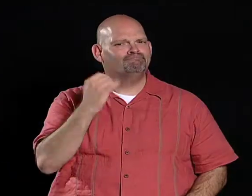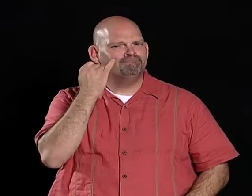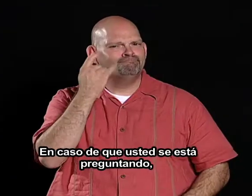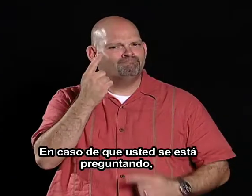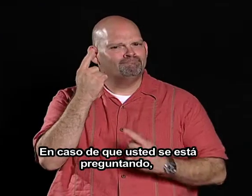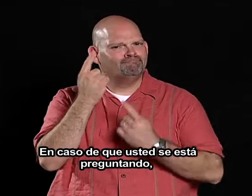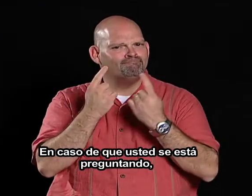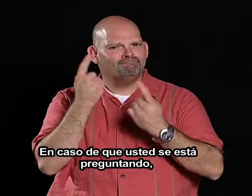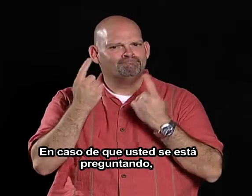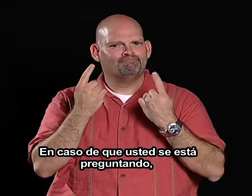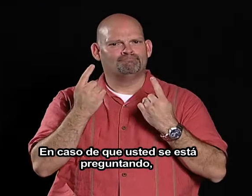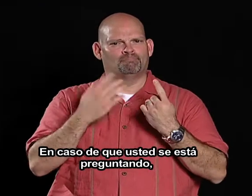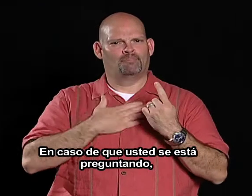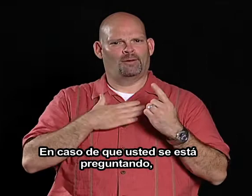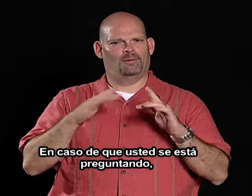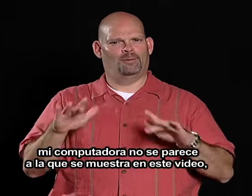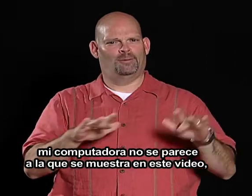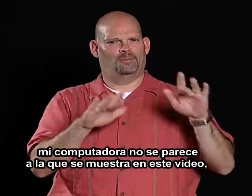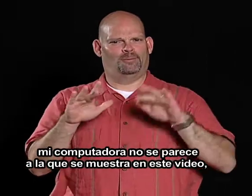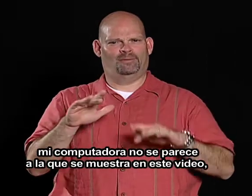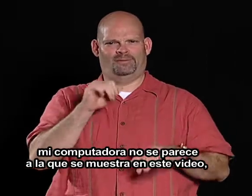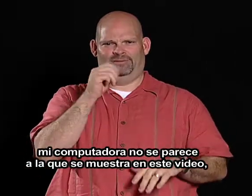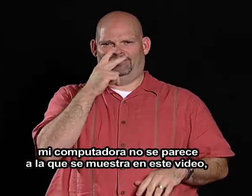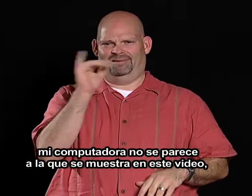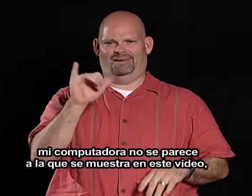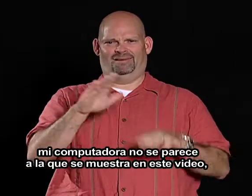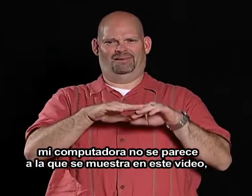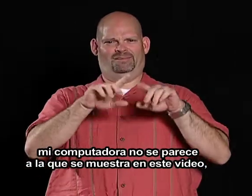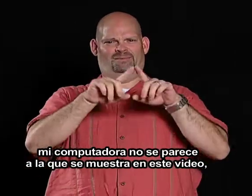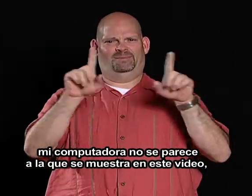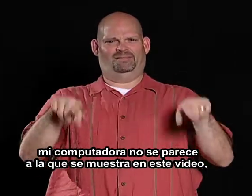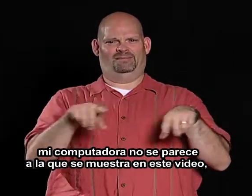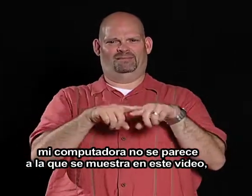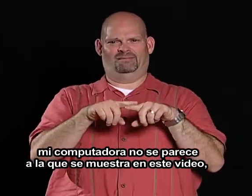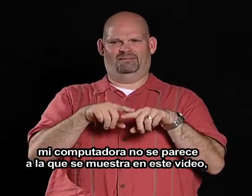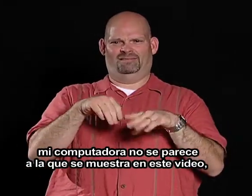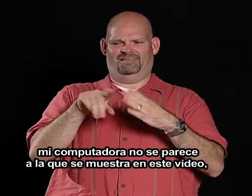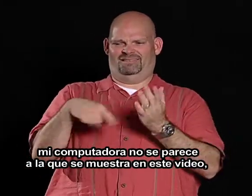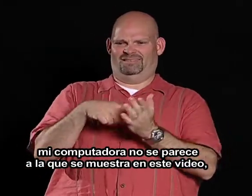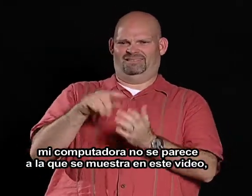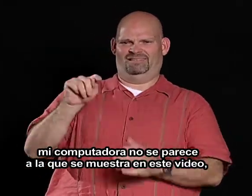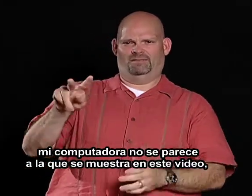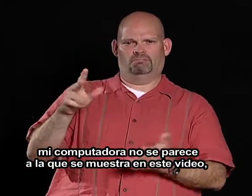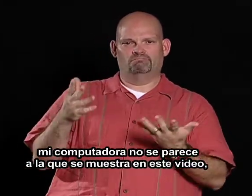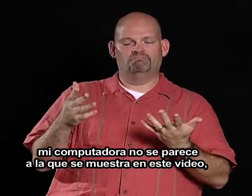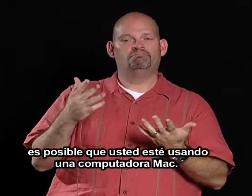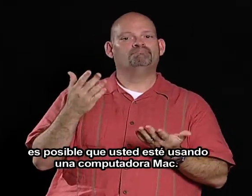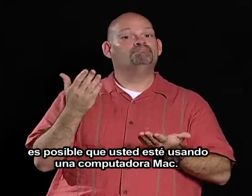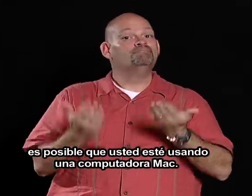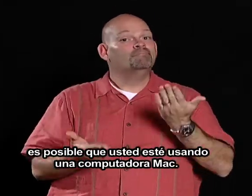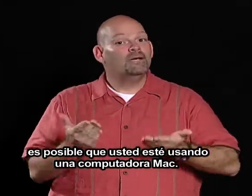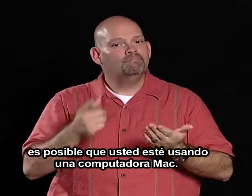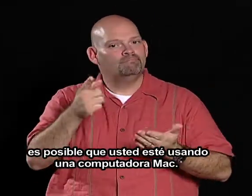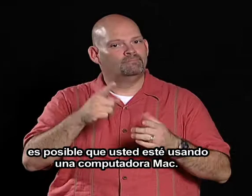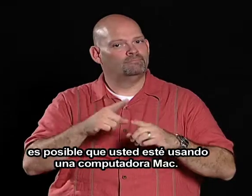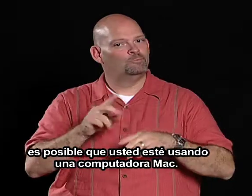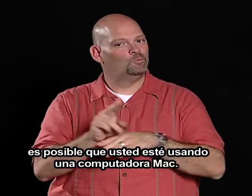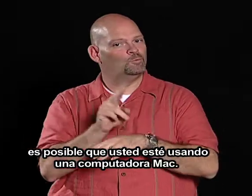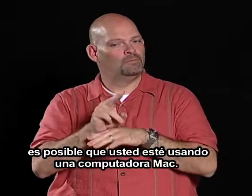In case you are wondering, my computer does not look like the one that is shown in this video. It is possible that you are using a